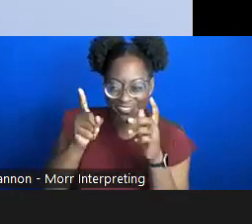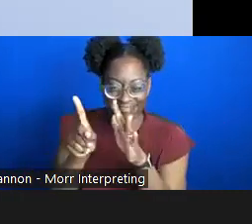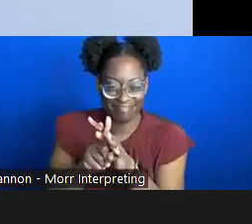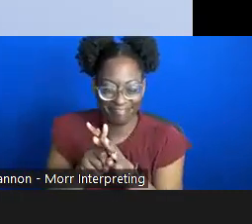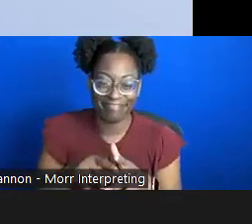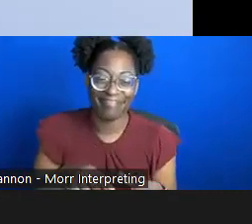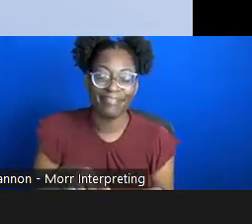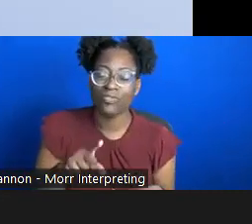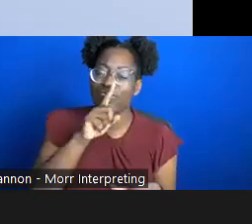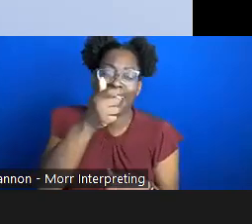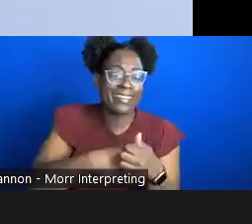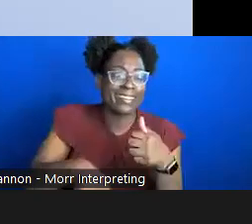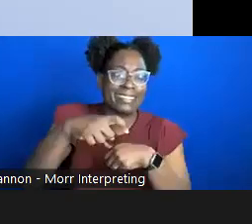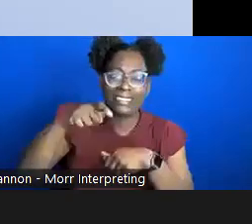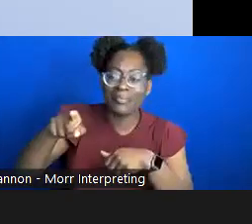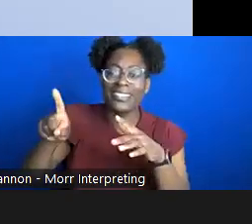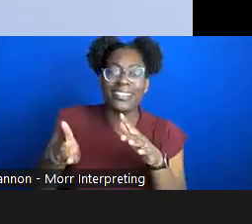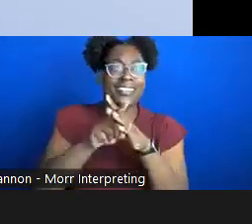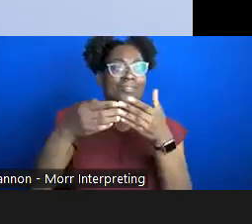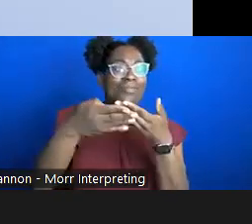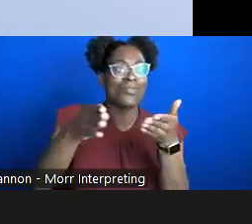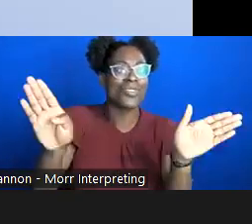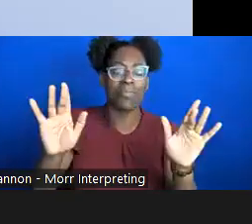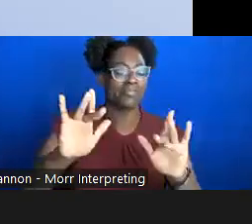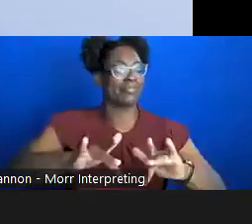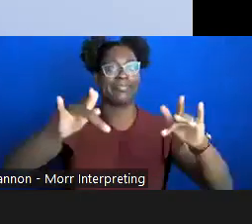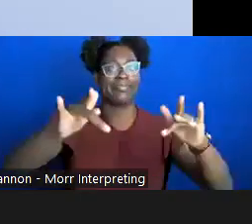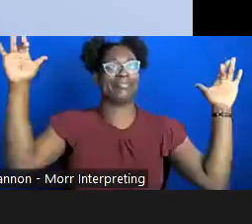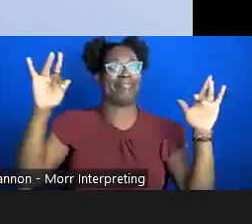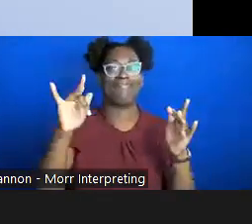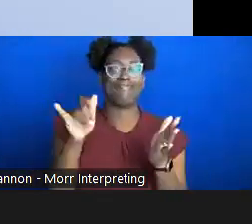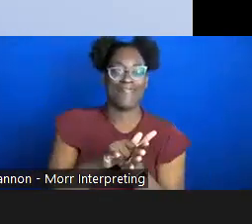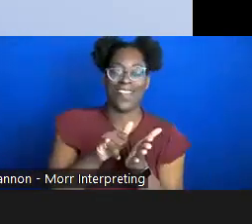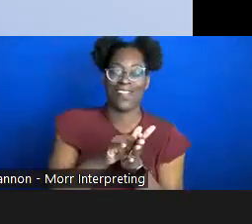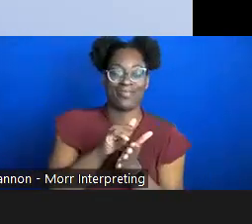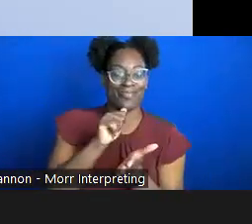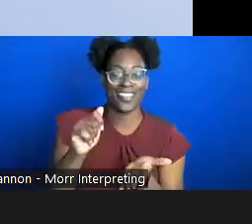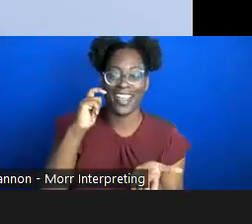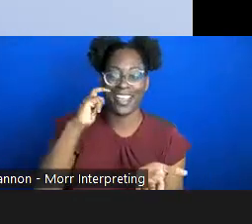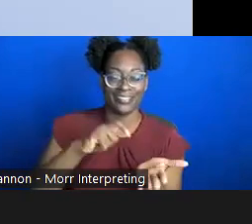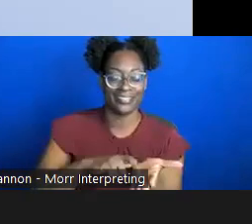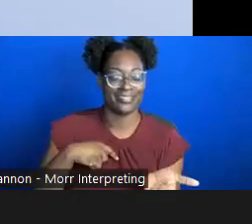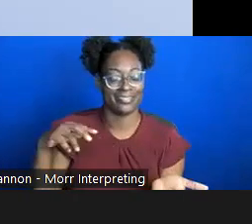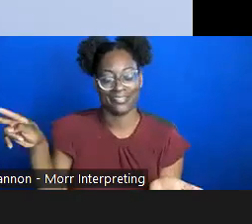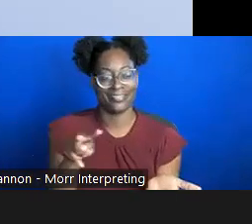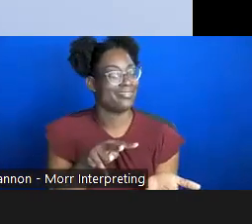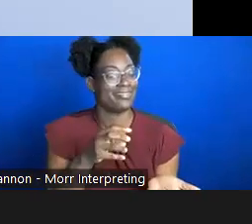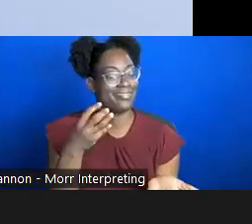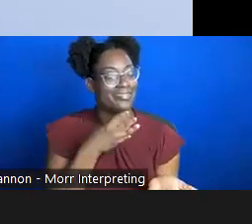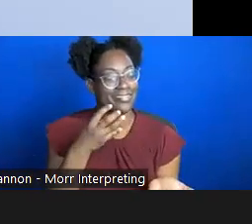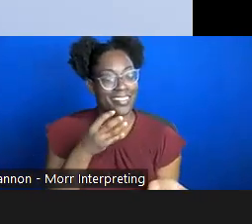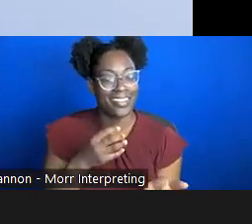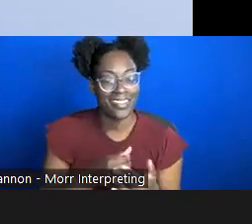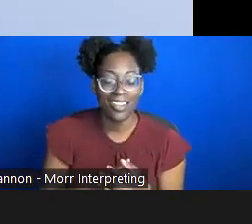yours. Delana is grateful to God for the opportunities He's given her to add her gifts to the countless others